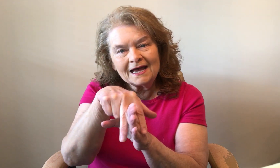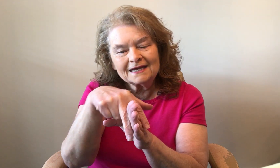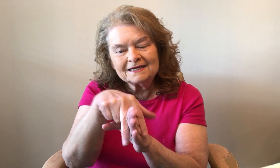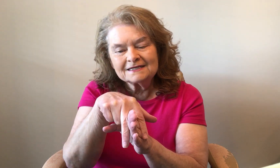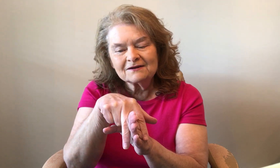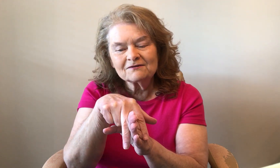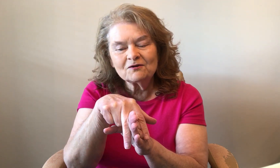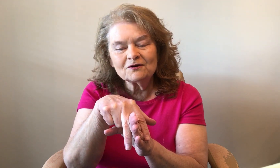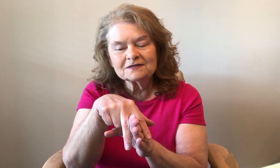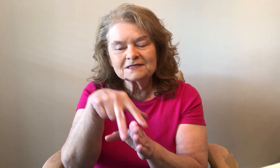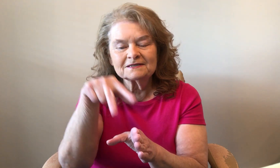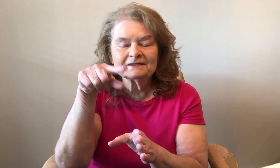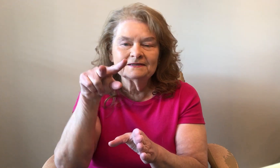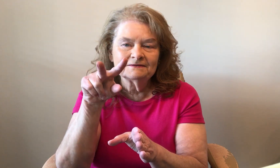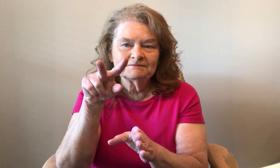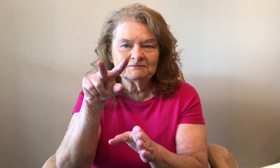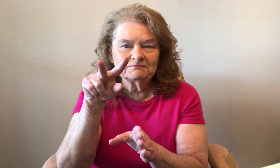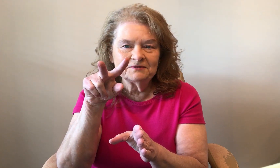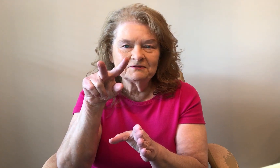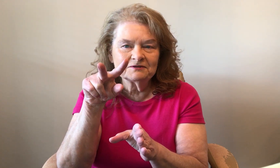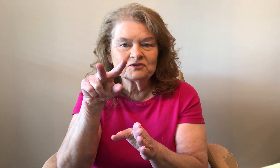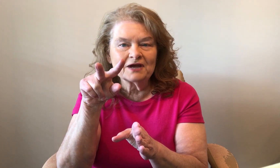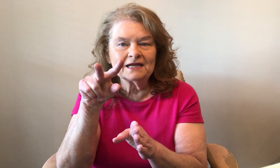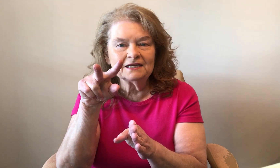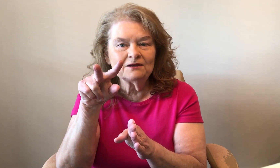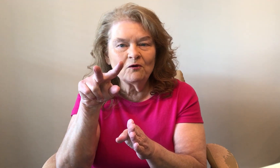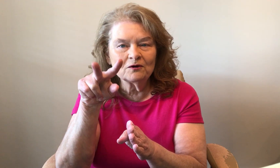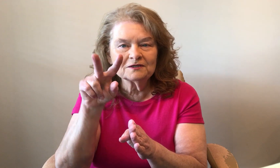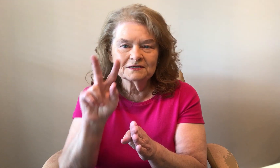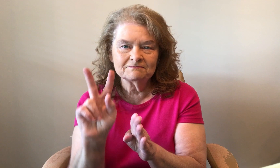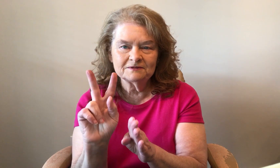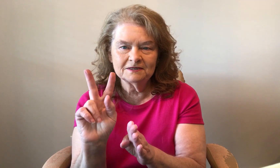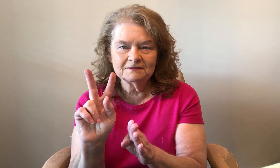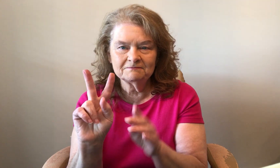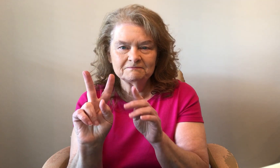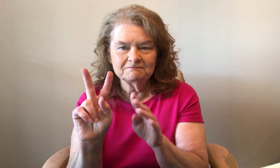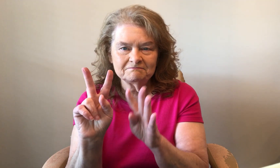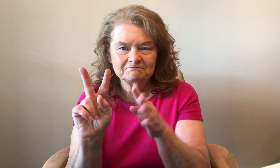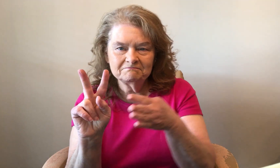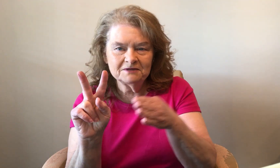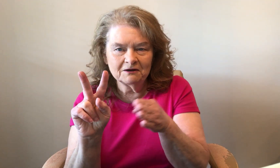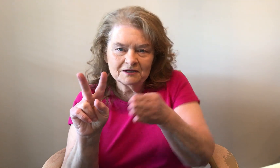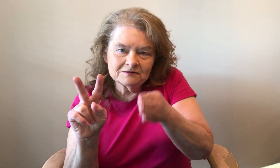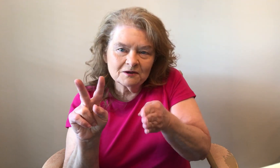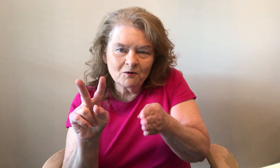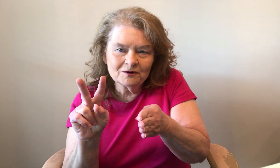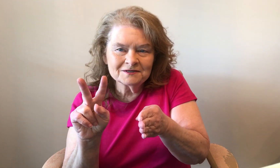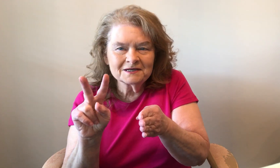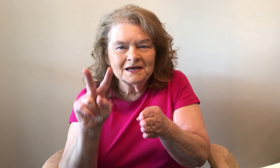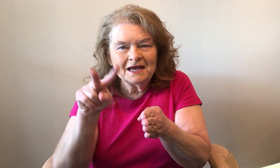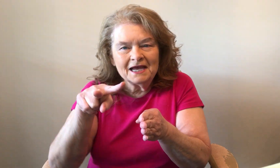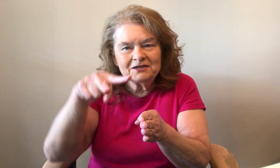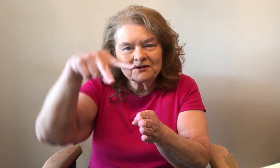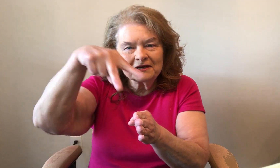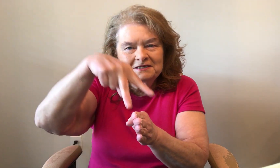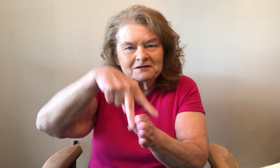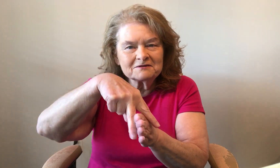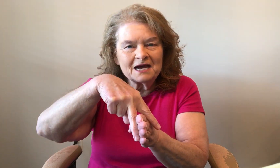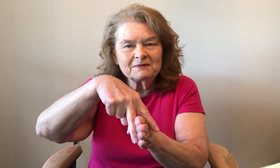ride? So of course, you're straddling the horse. Here's the horse, and you're going to sit on top of him